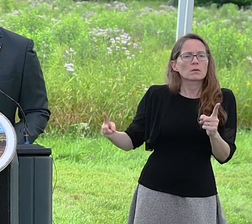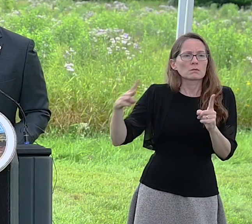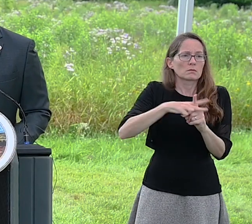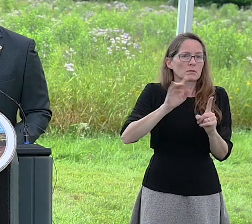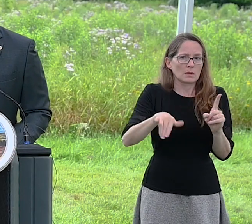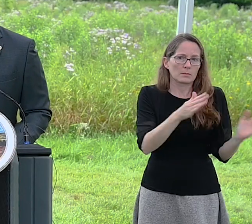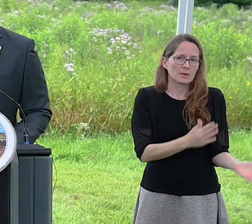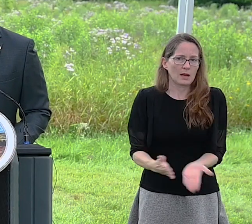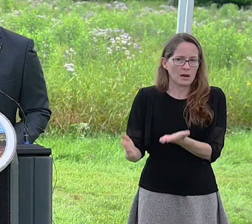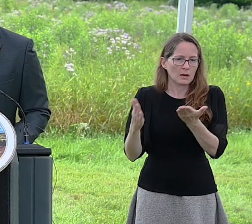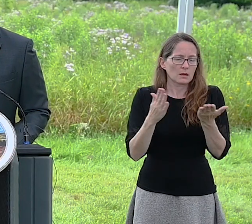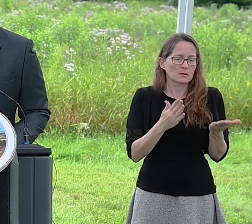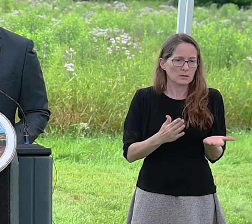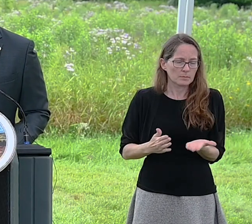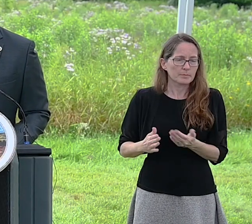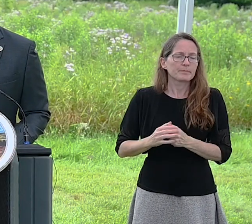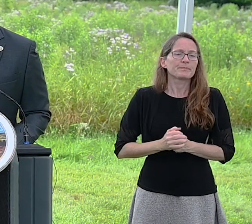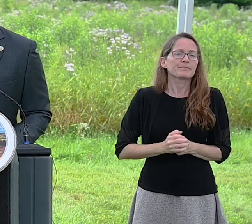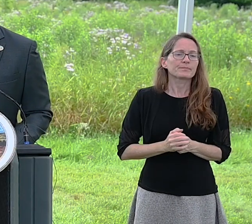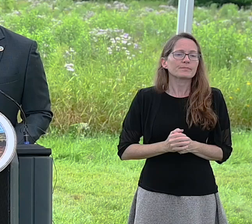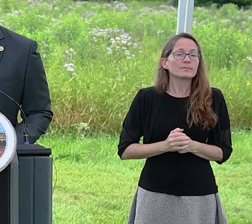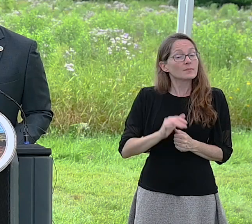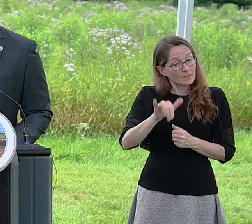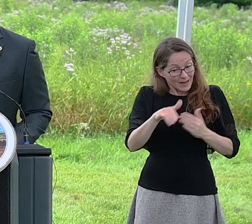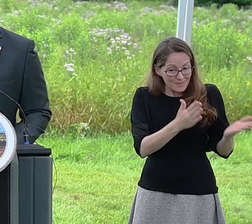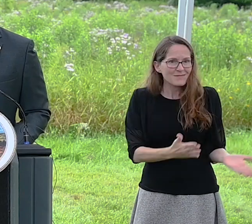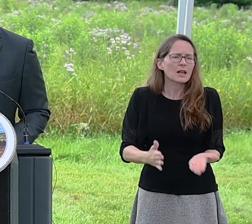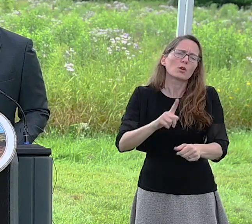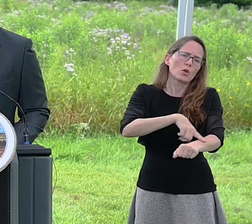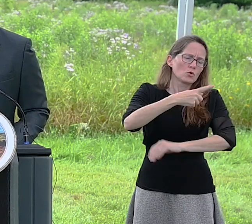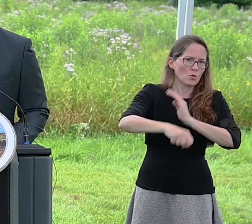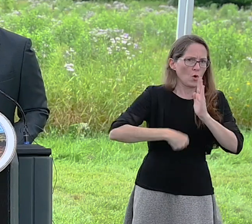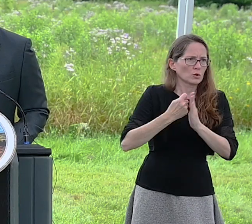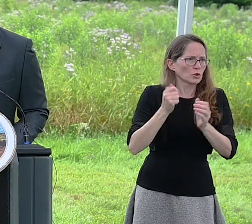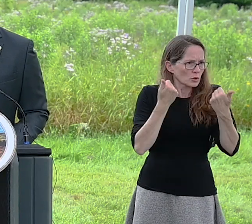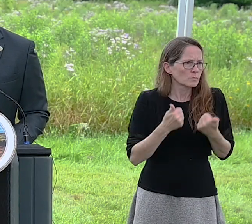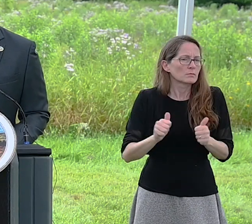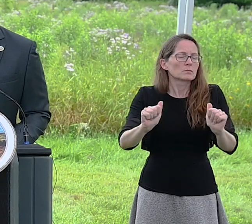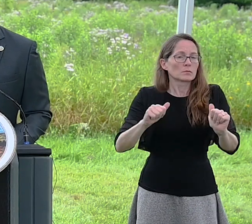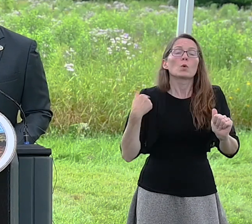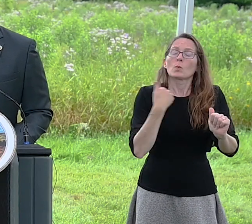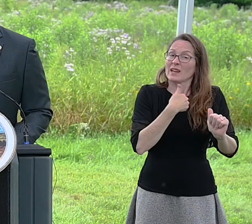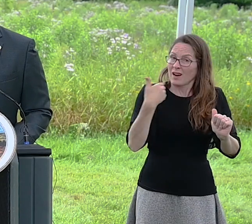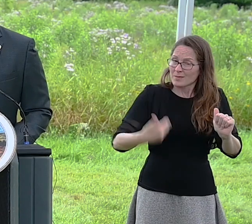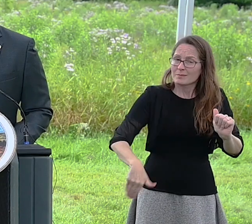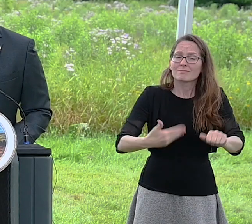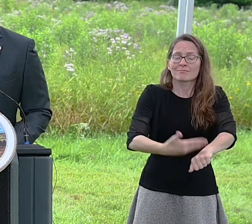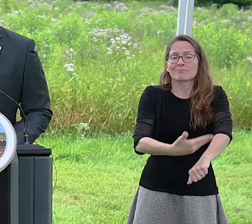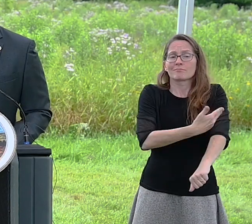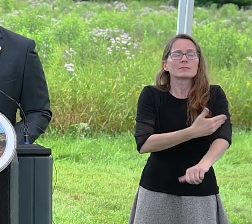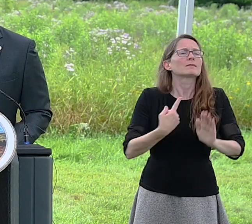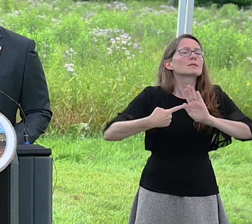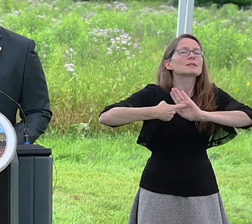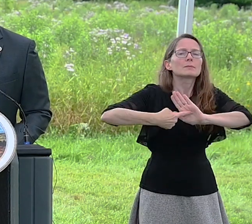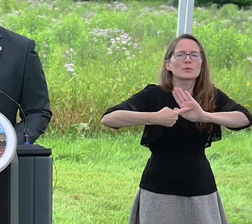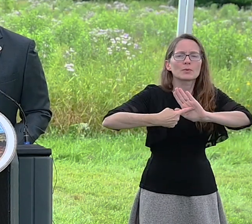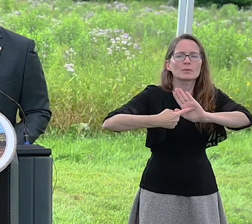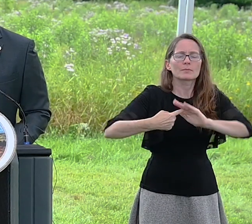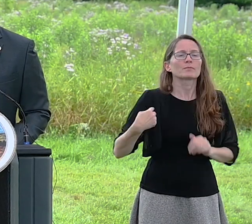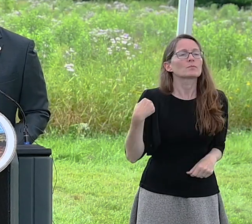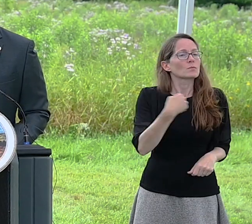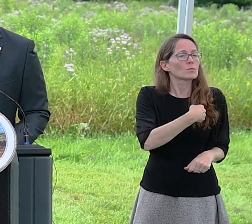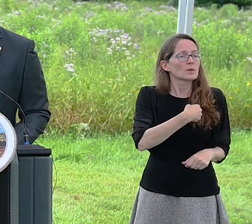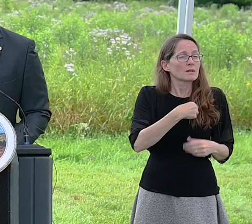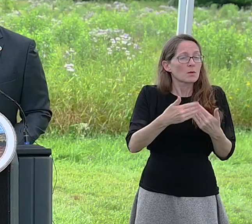This is a long-term effort, and we are making progress. For example, we have nearly tripled